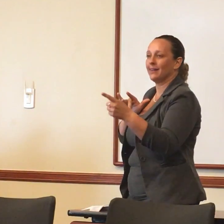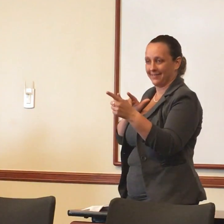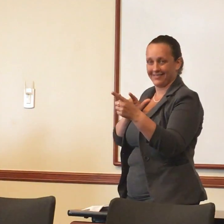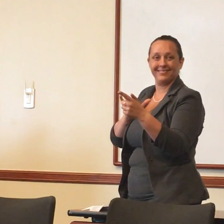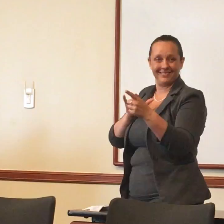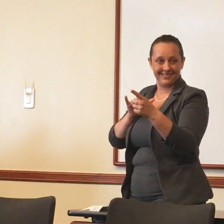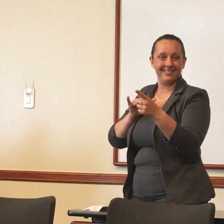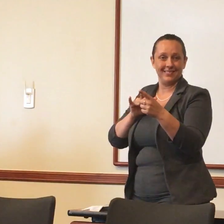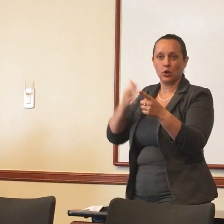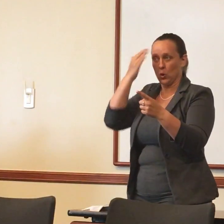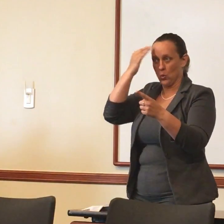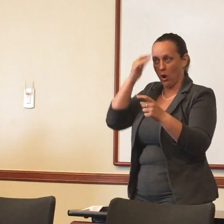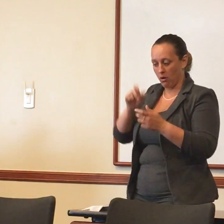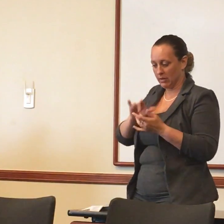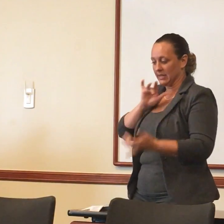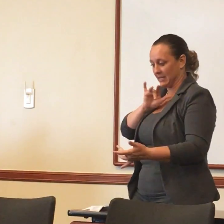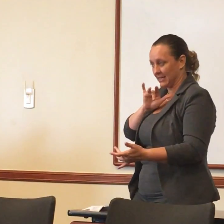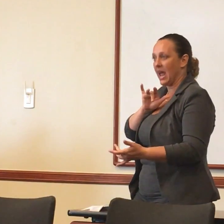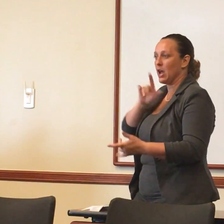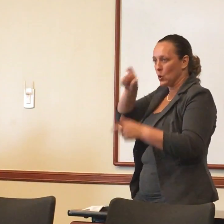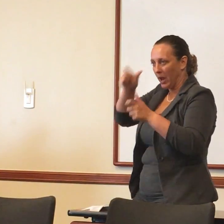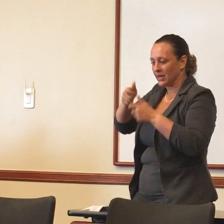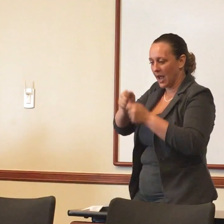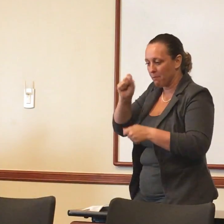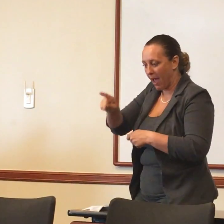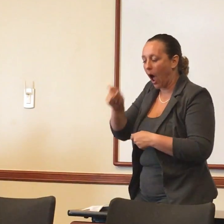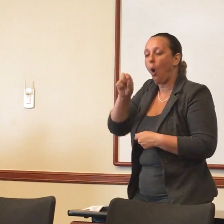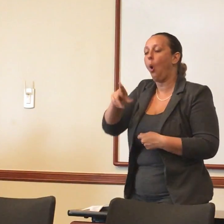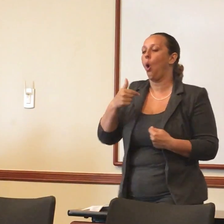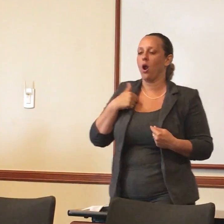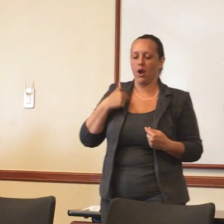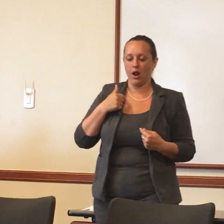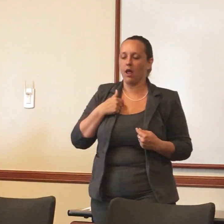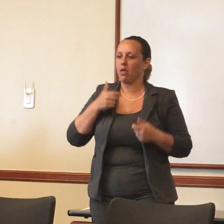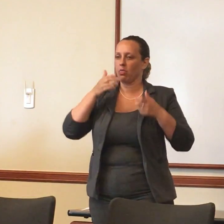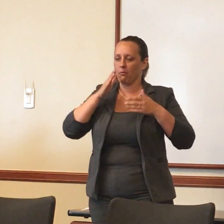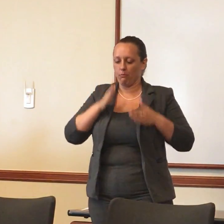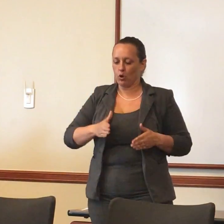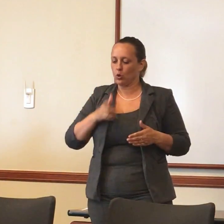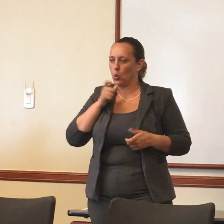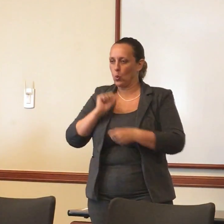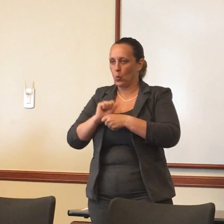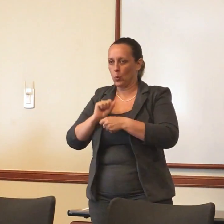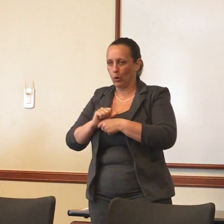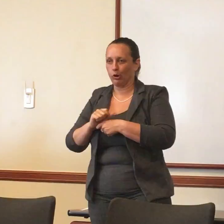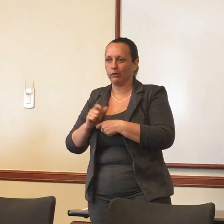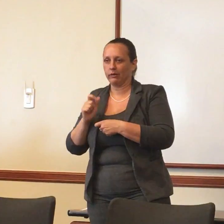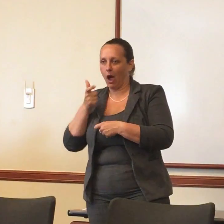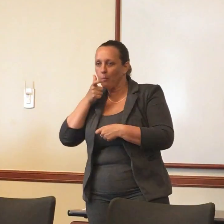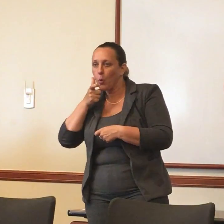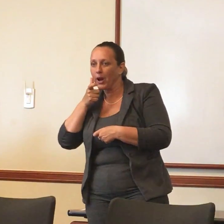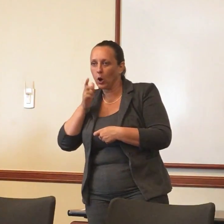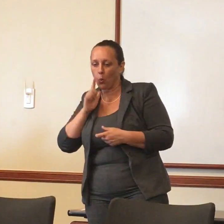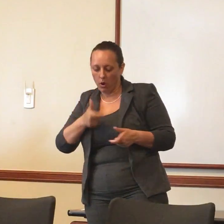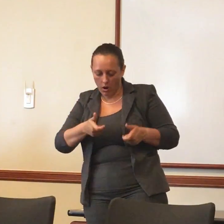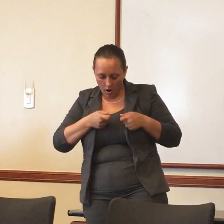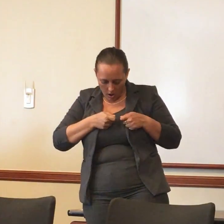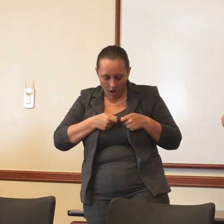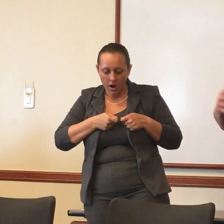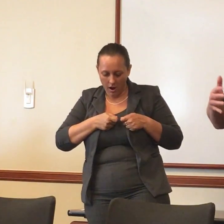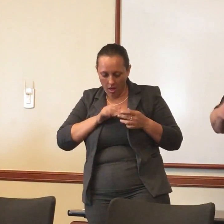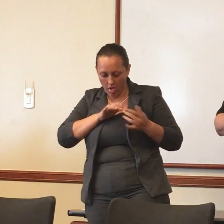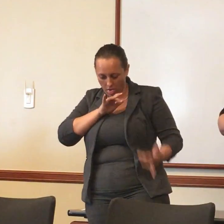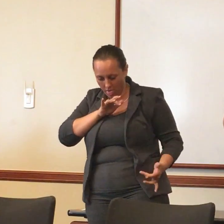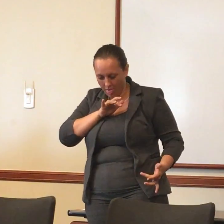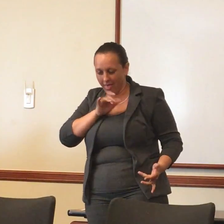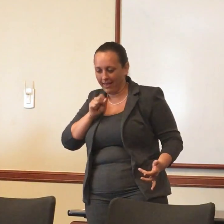more information to text back in. But also, the dispatcher will be able to pull back the previous conversation. So all the information will be